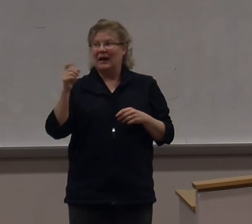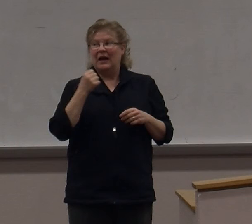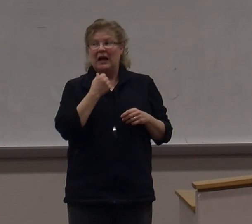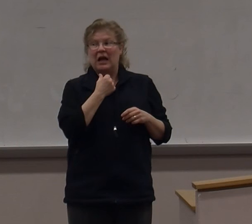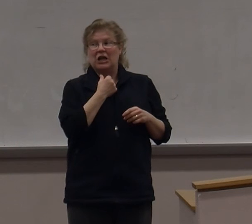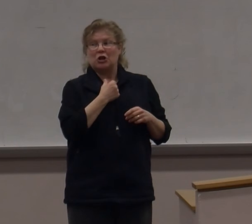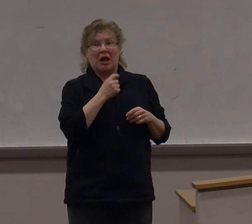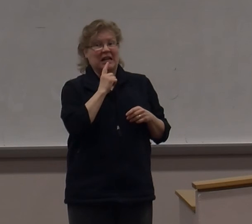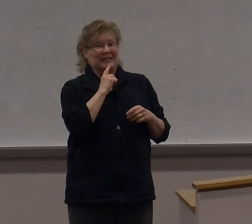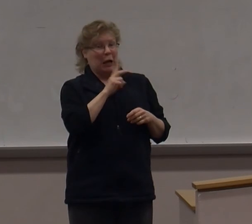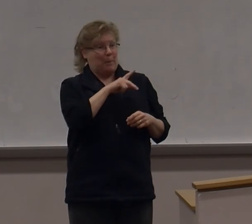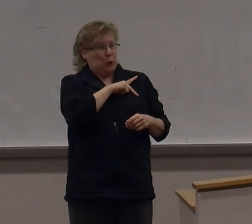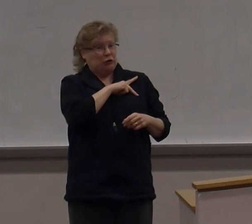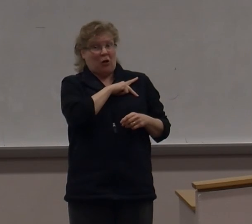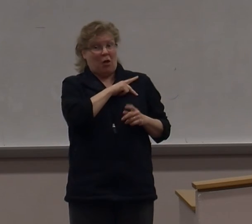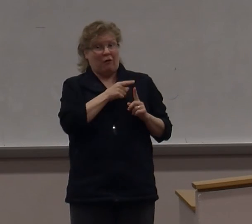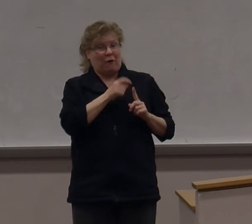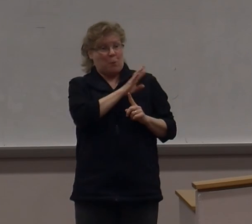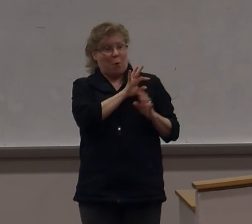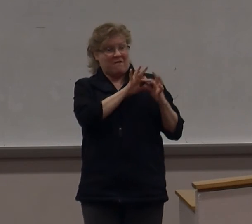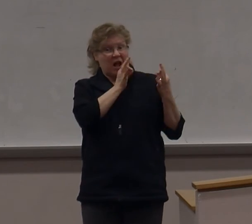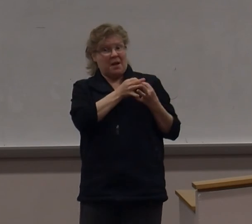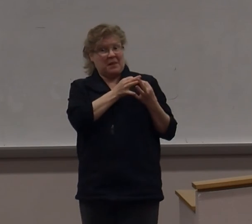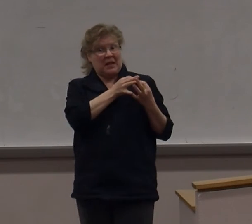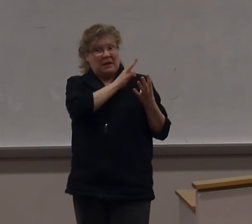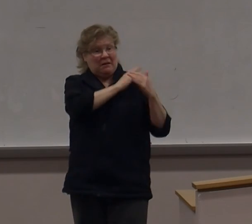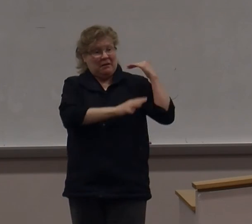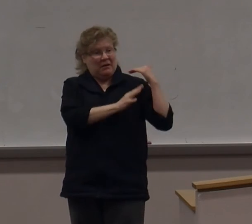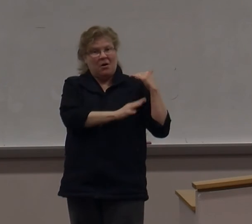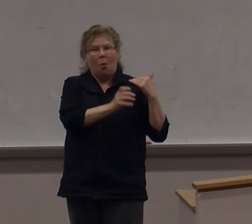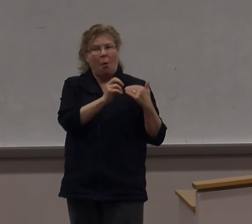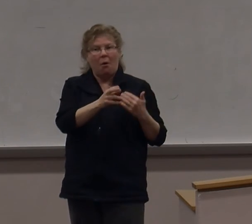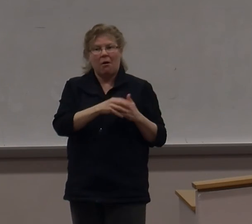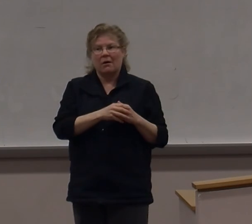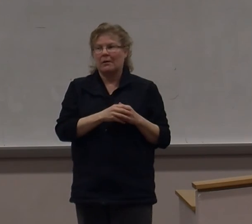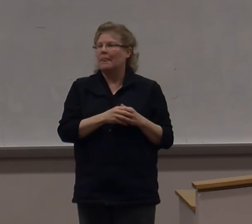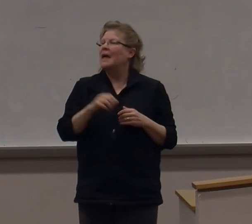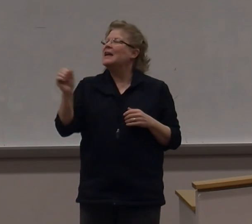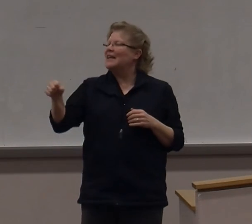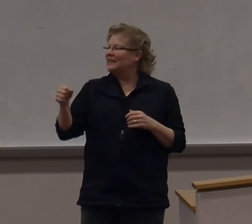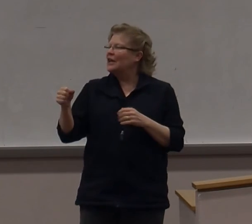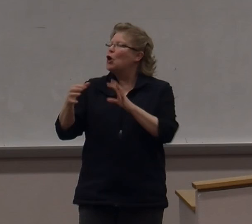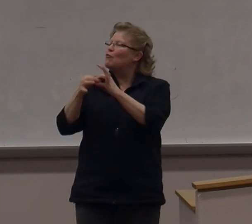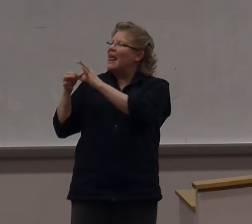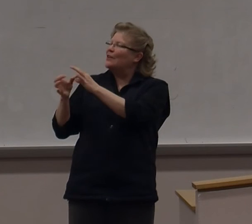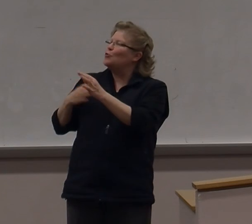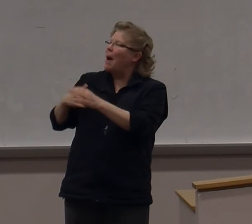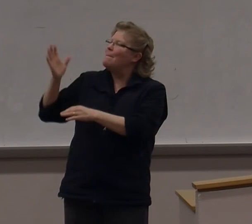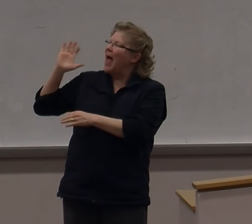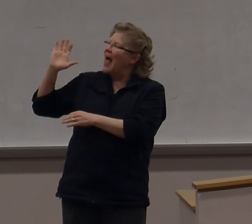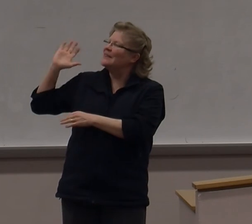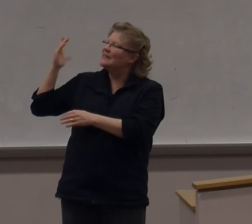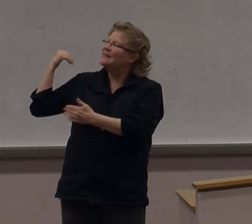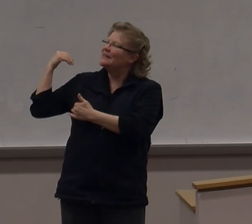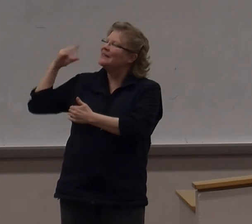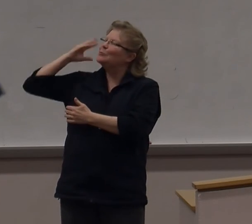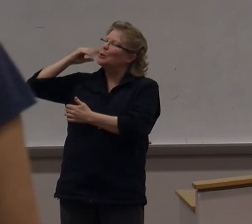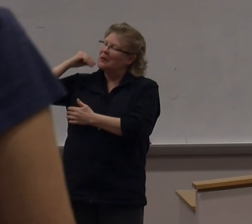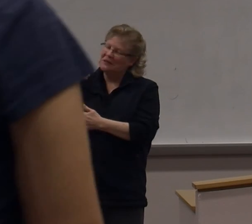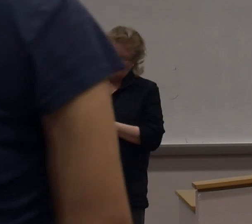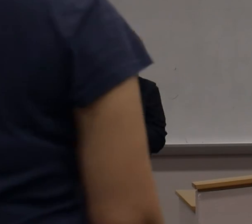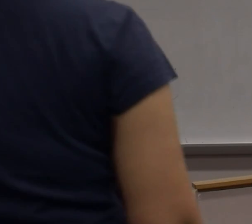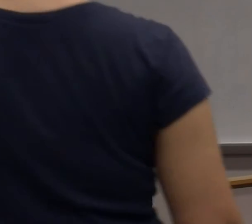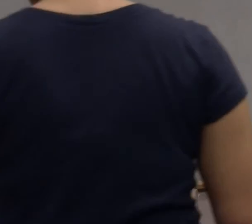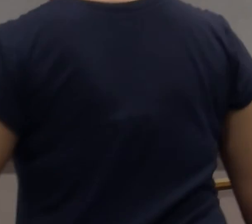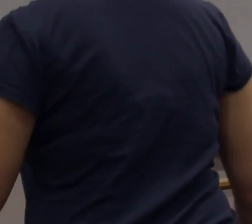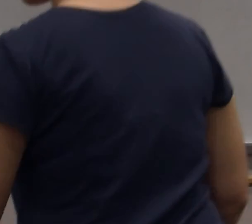it personal reason? Like right. Is it related to my past? Yeah.